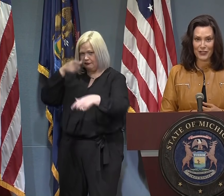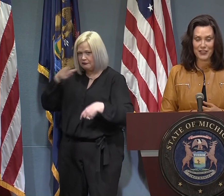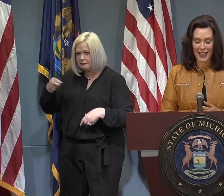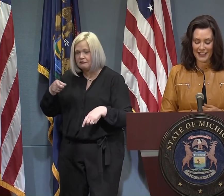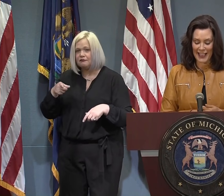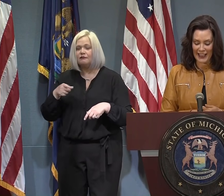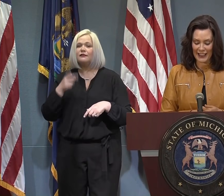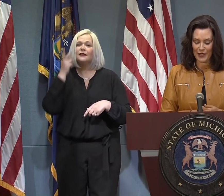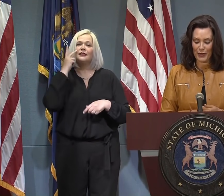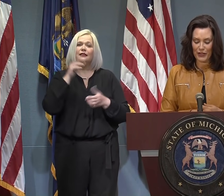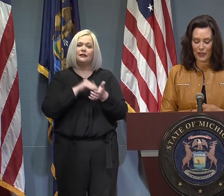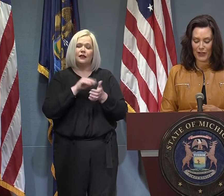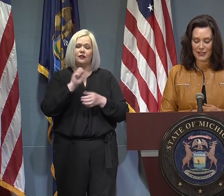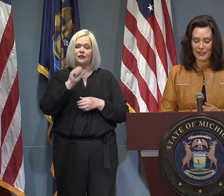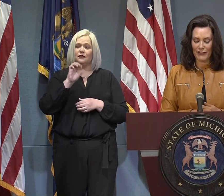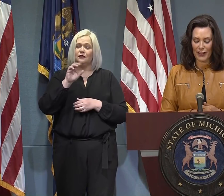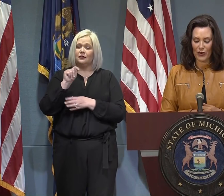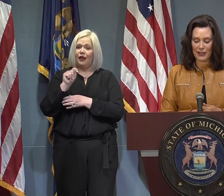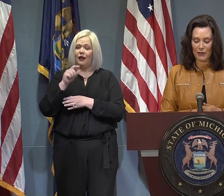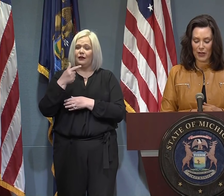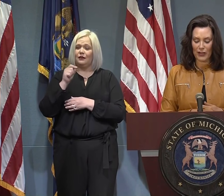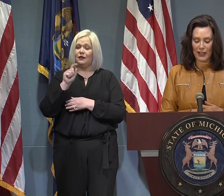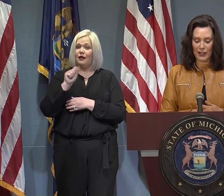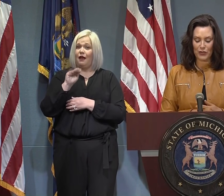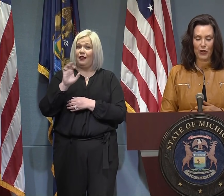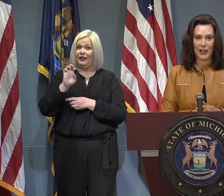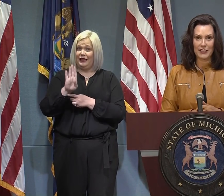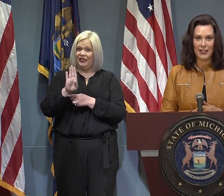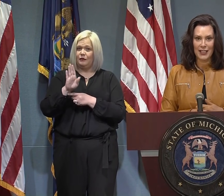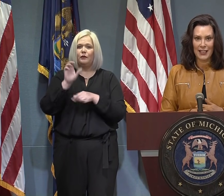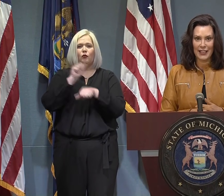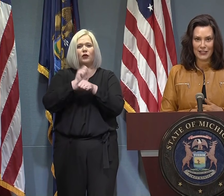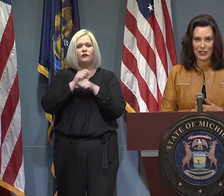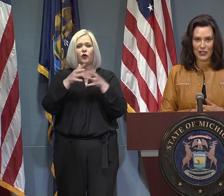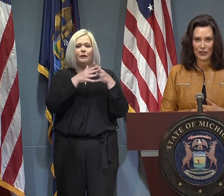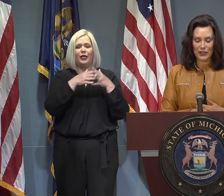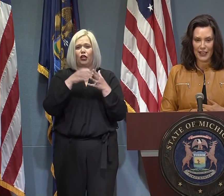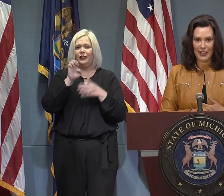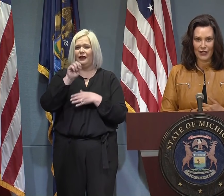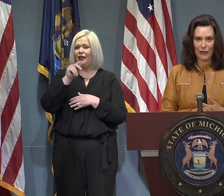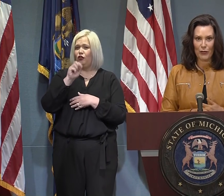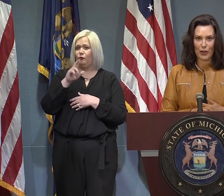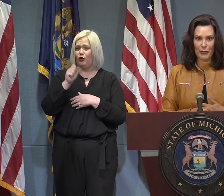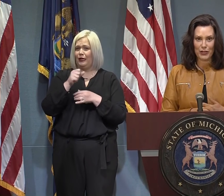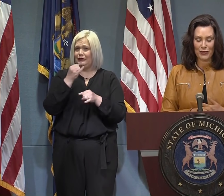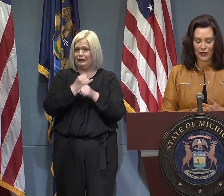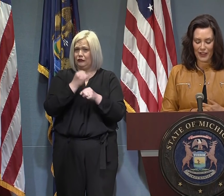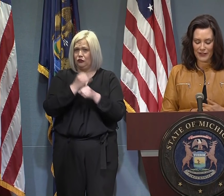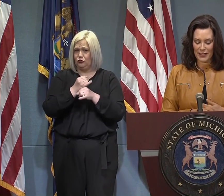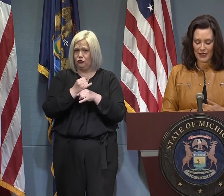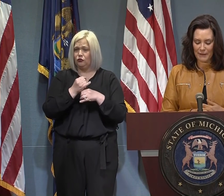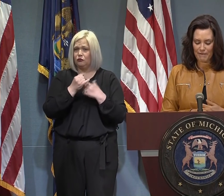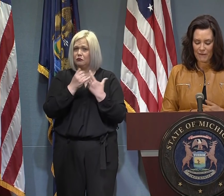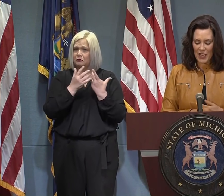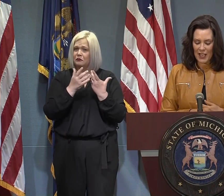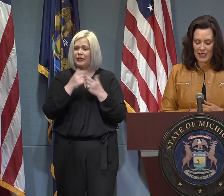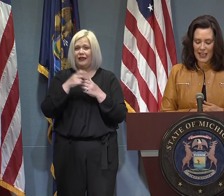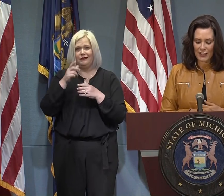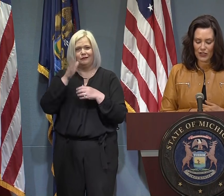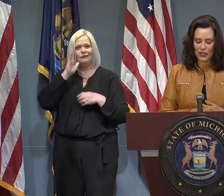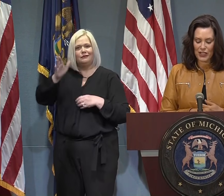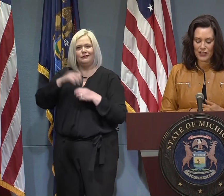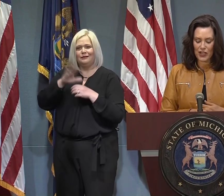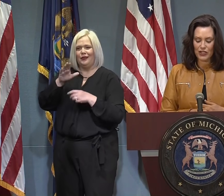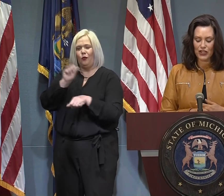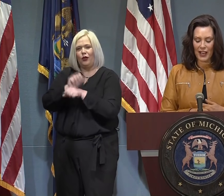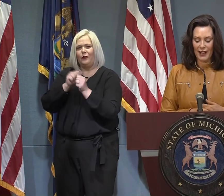seen, Dr. Scott Gottlieb, the resident fellow at the American Enterprise Institute and former commissioner for the FDA.